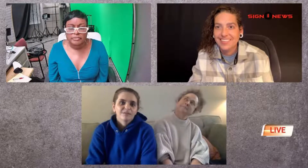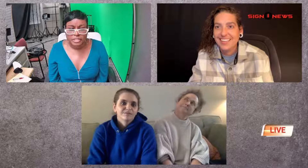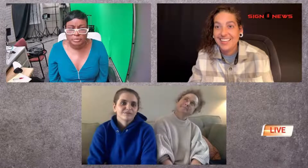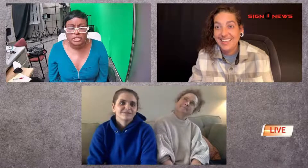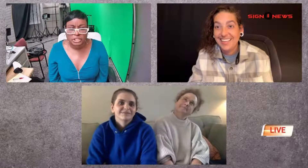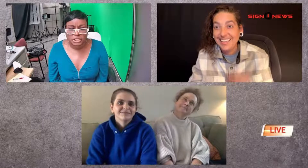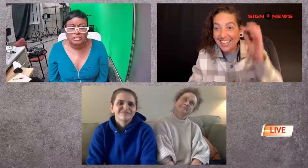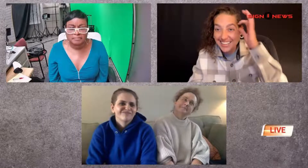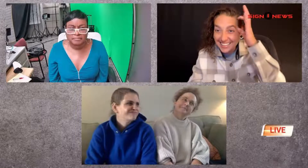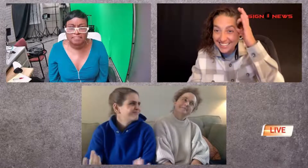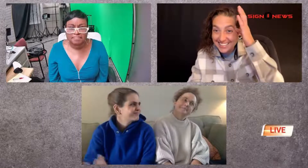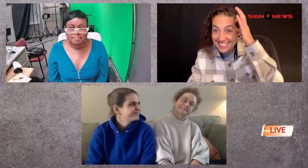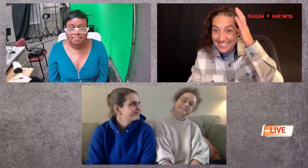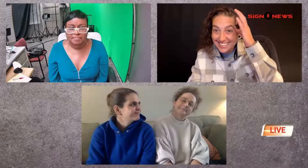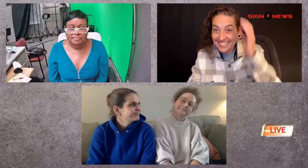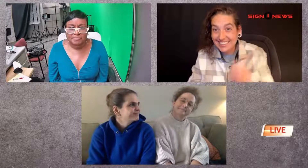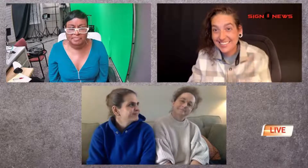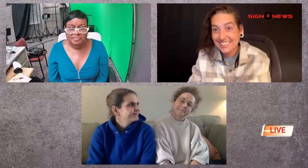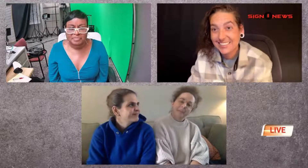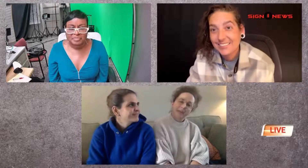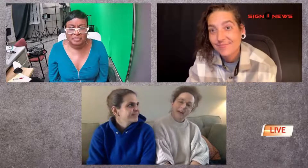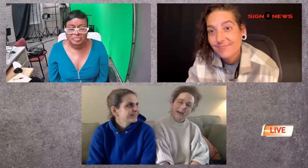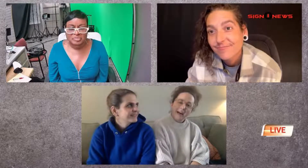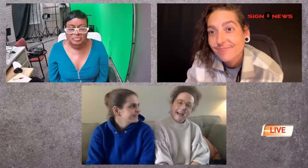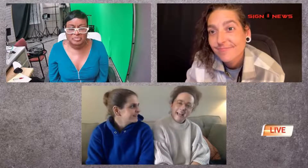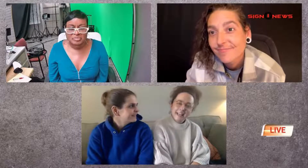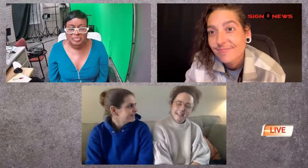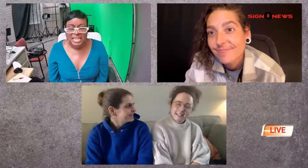And for this production?